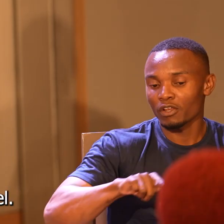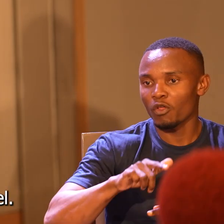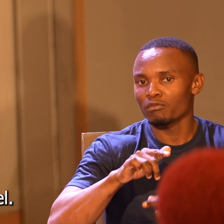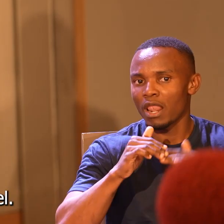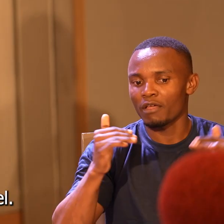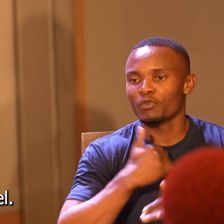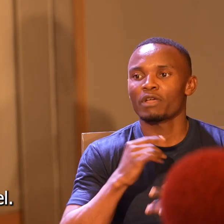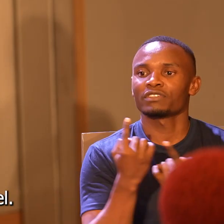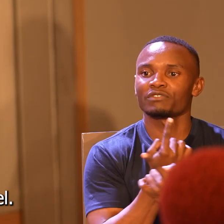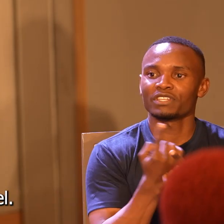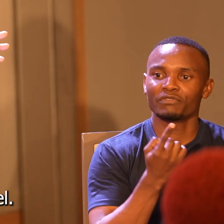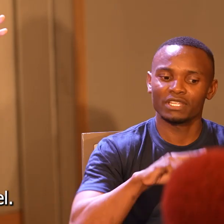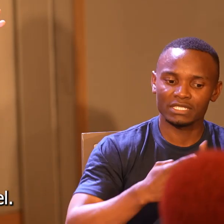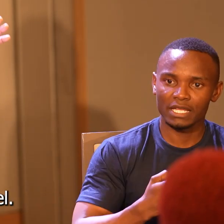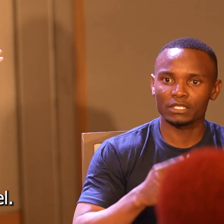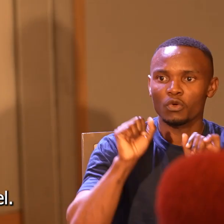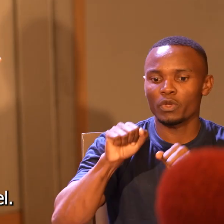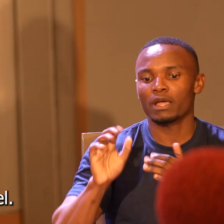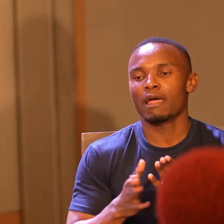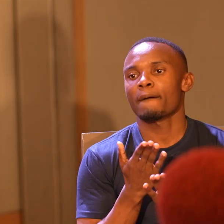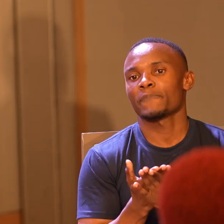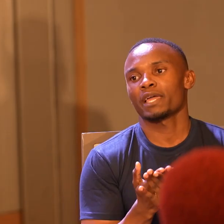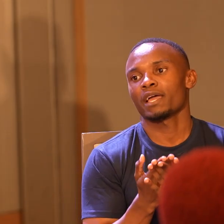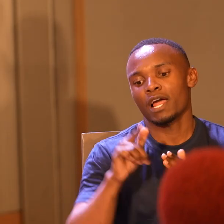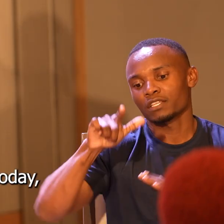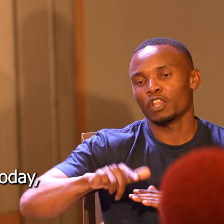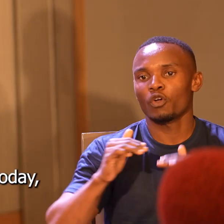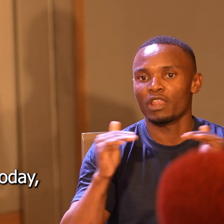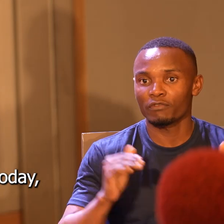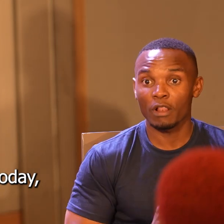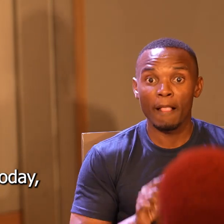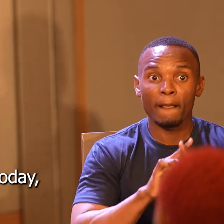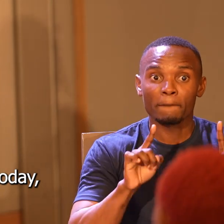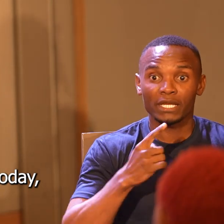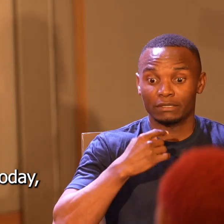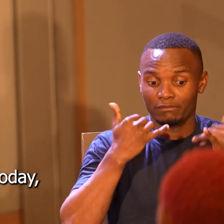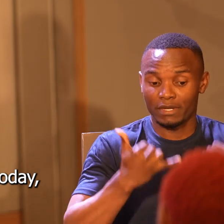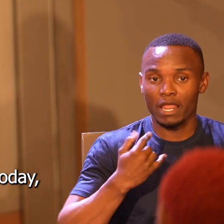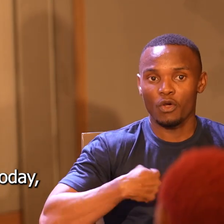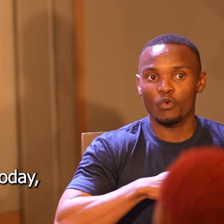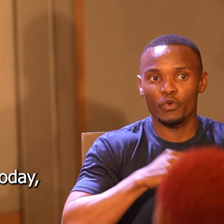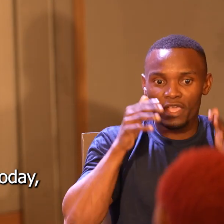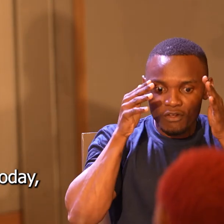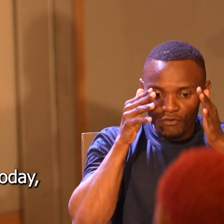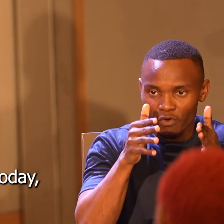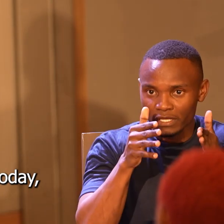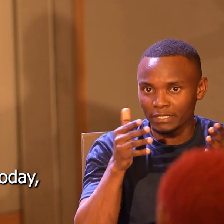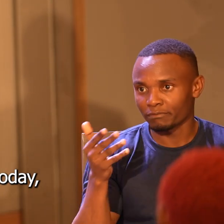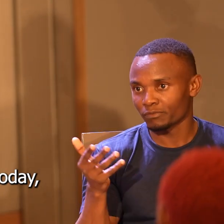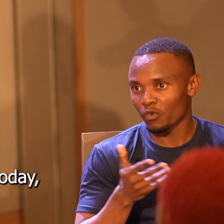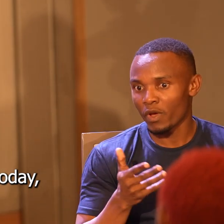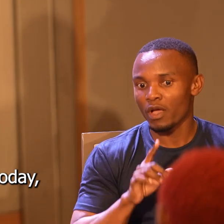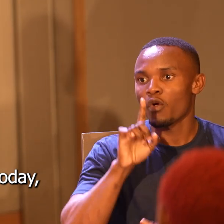different standards which are applied at that lower level. But we are focusing